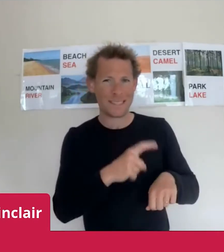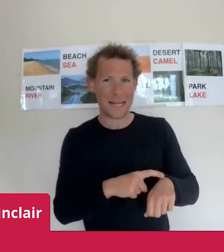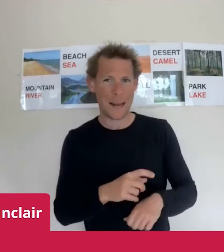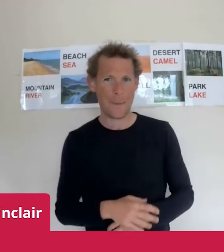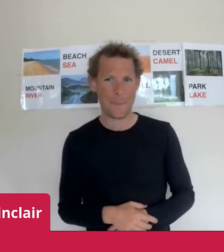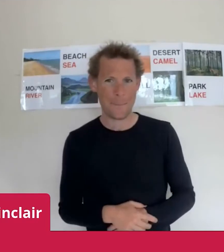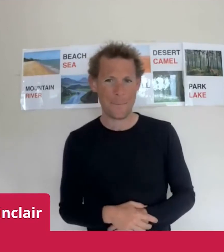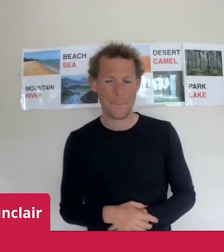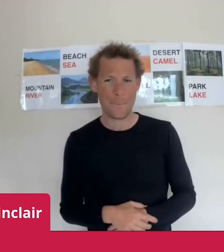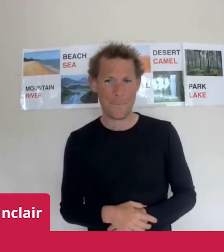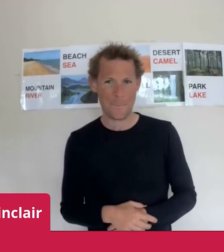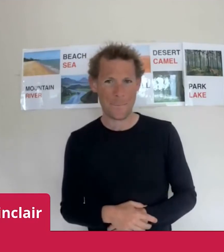Let's do it together.